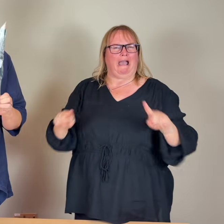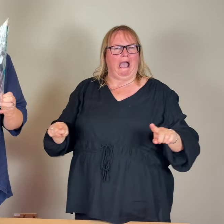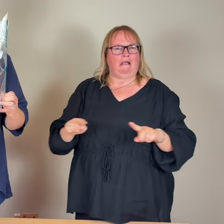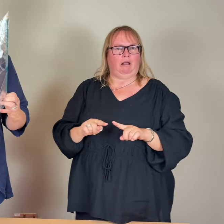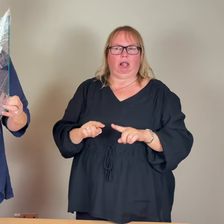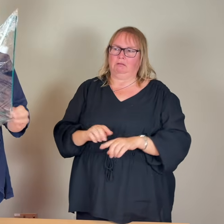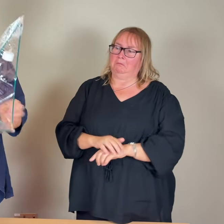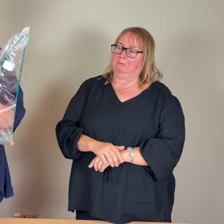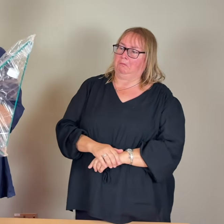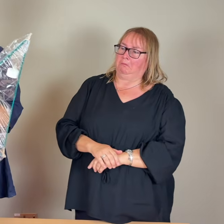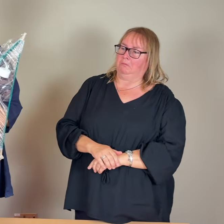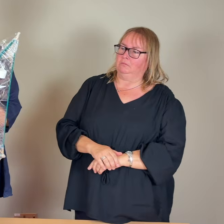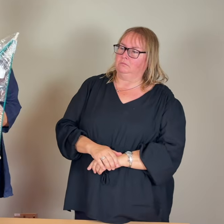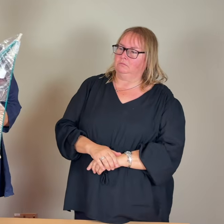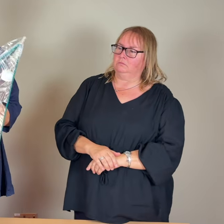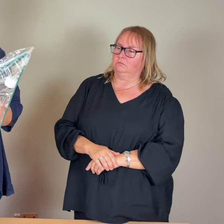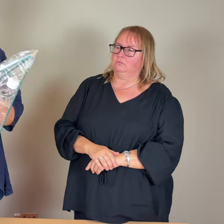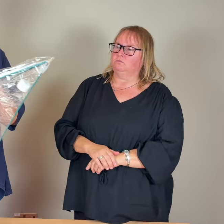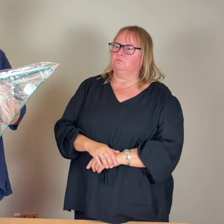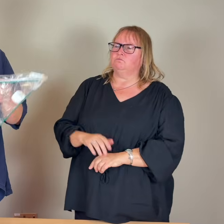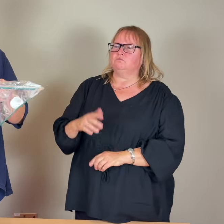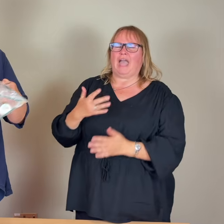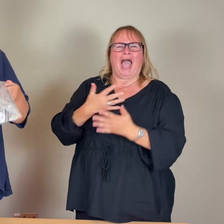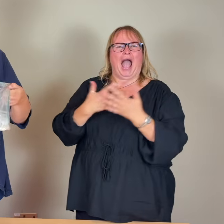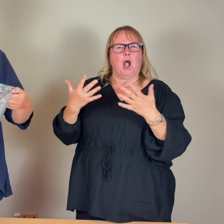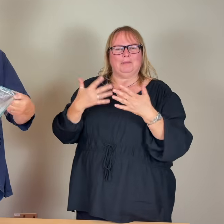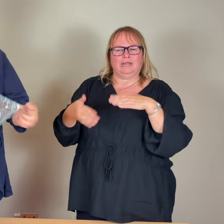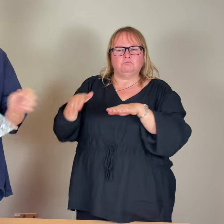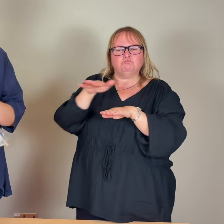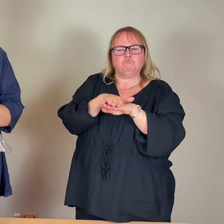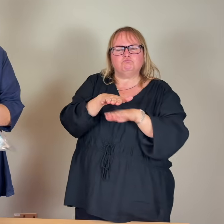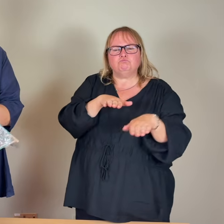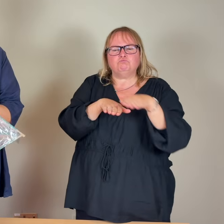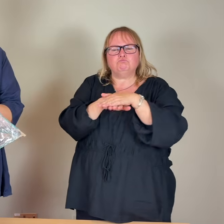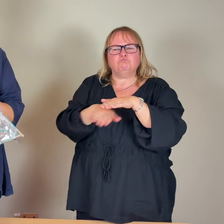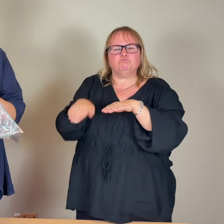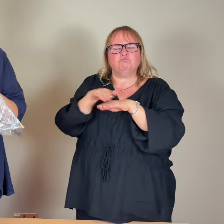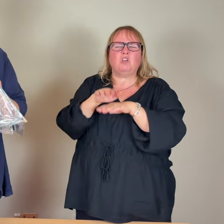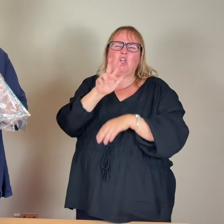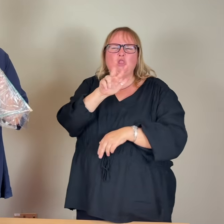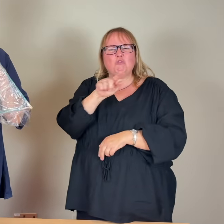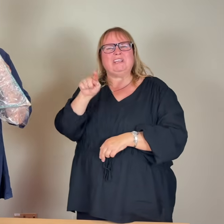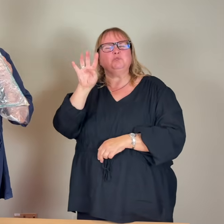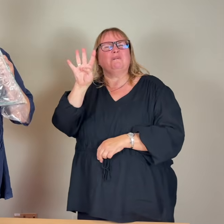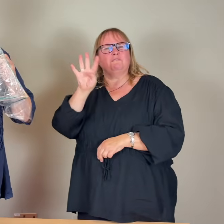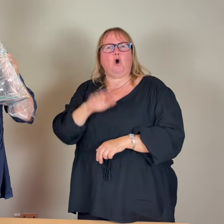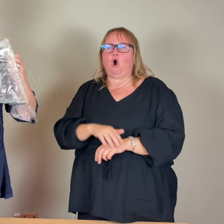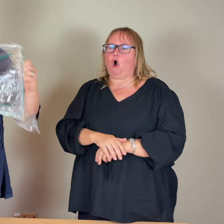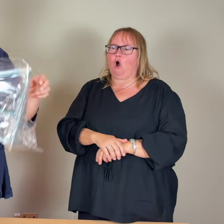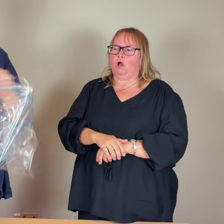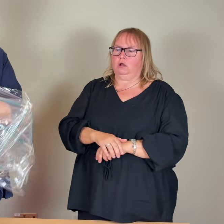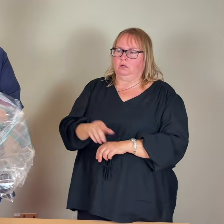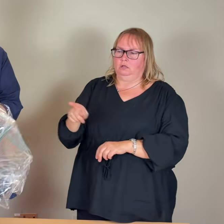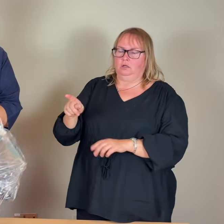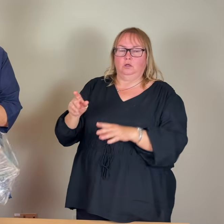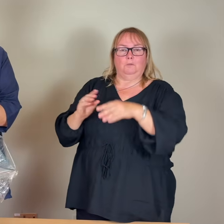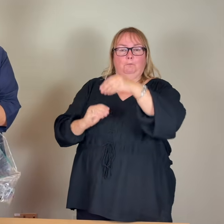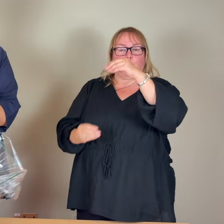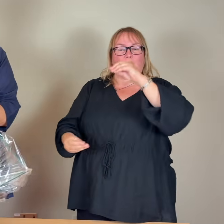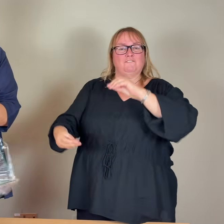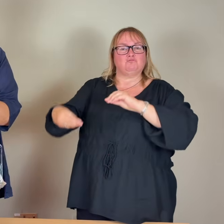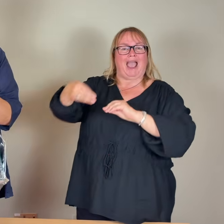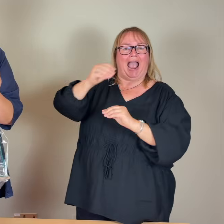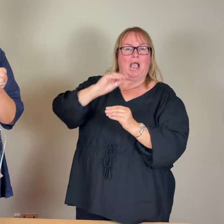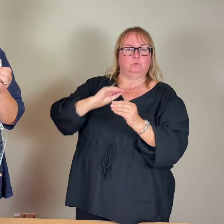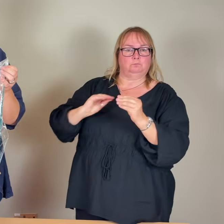it about 3 or 4 layers, and if you keep moving the frame round,